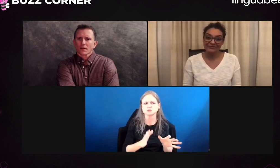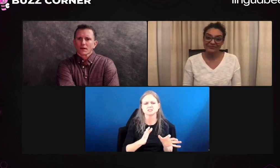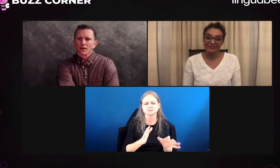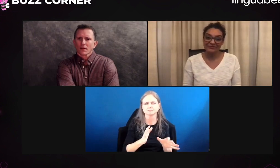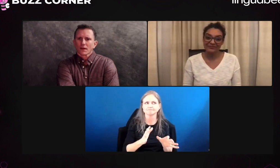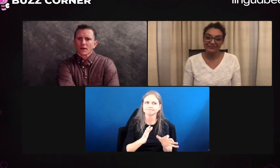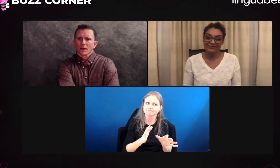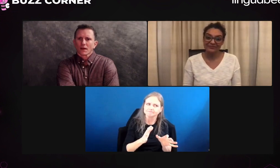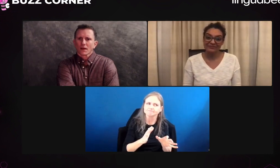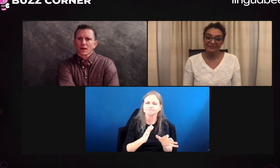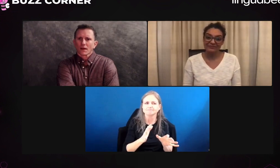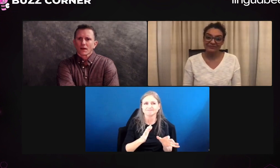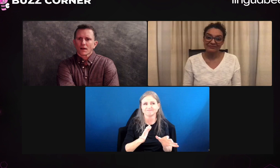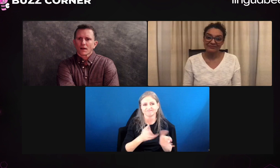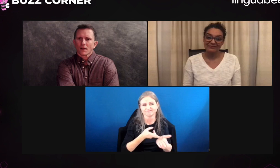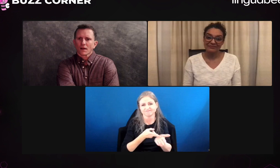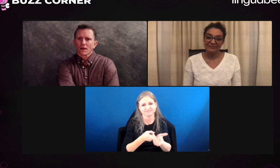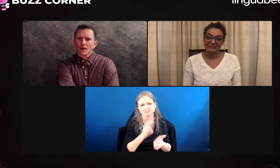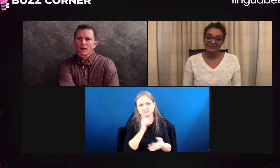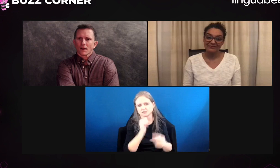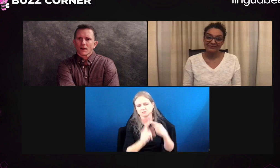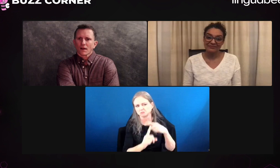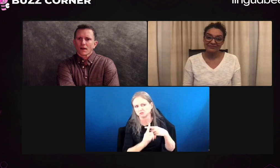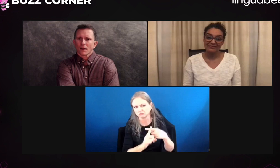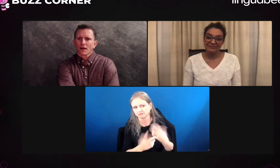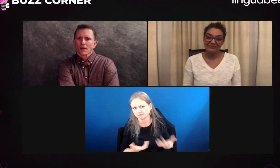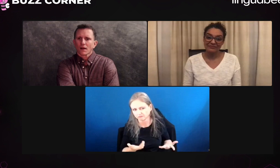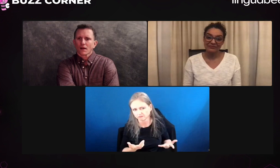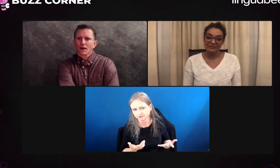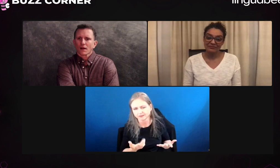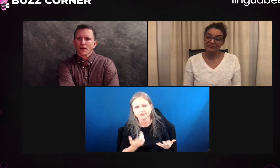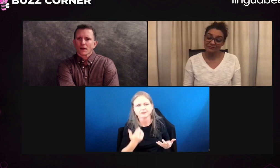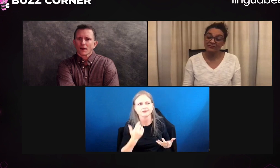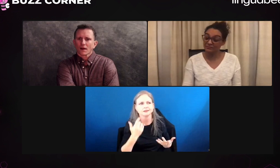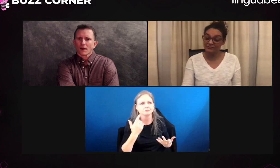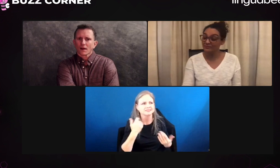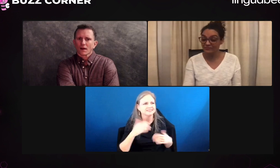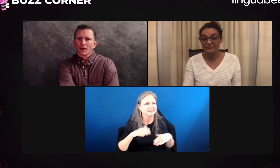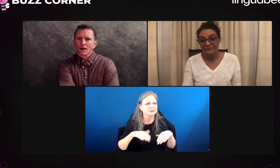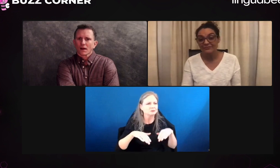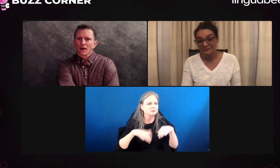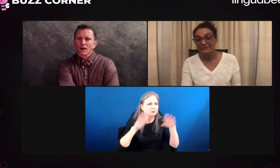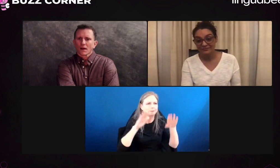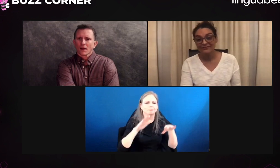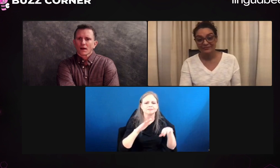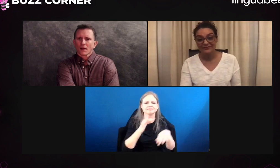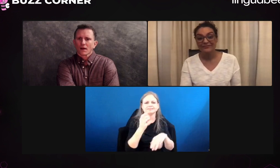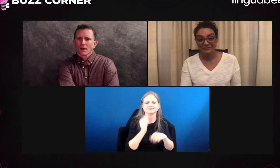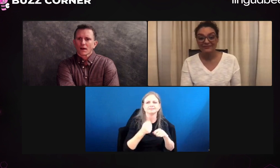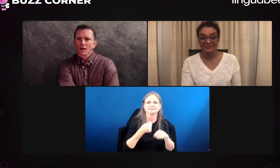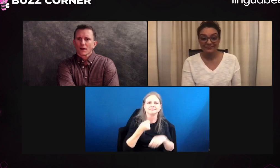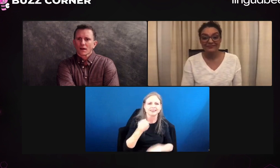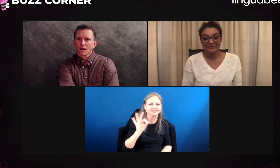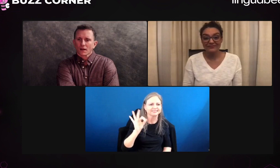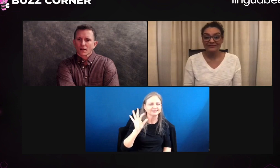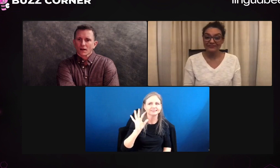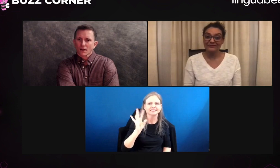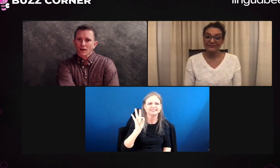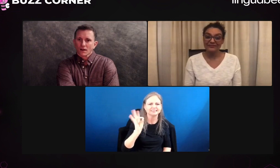in the past, but my experience with interpreters in general has not been